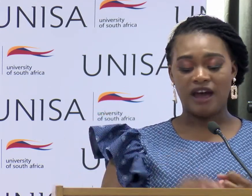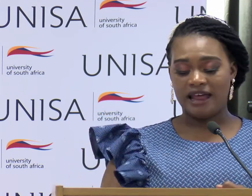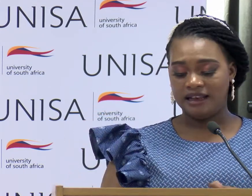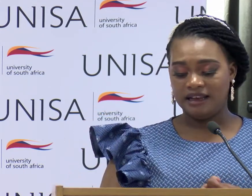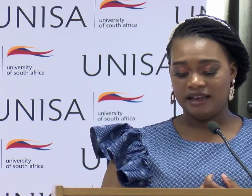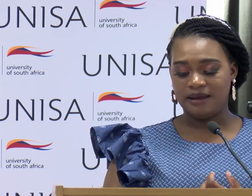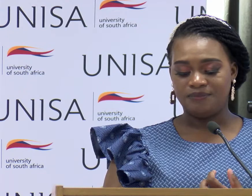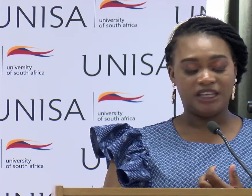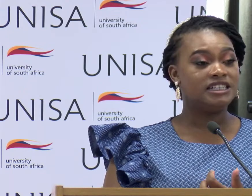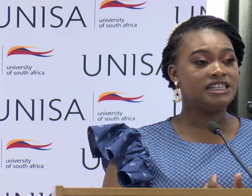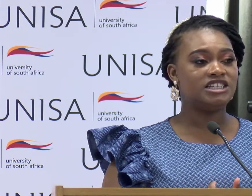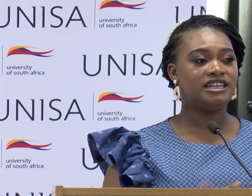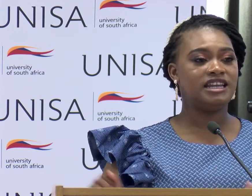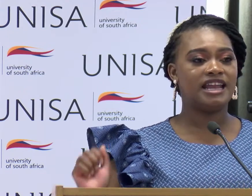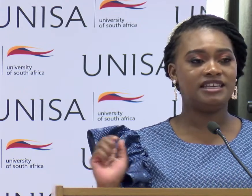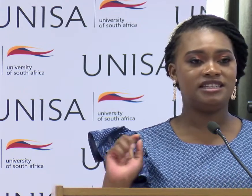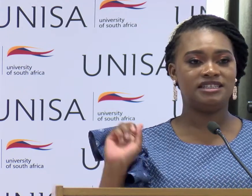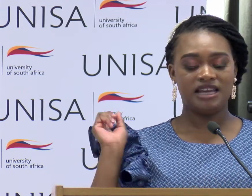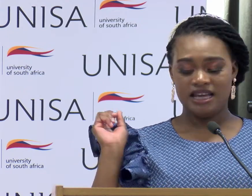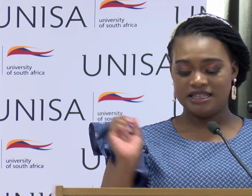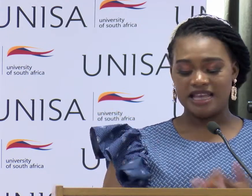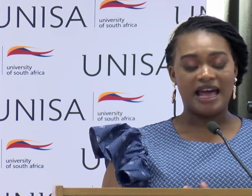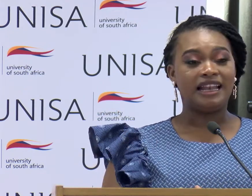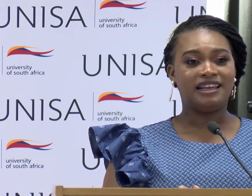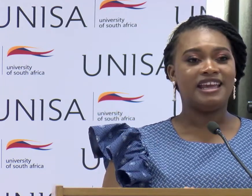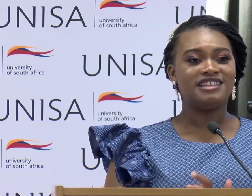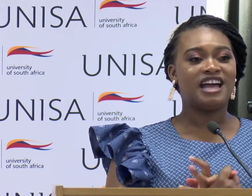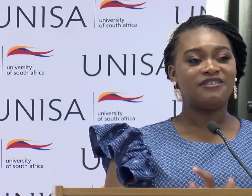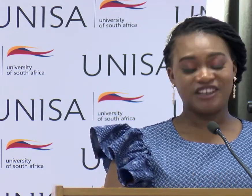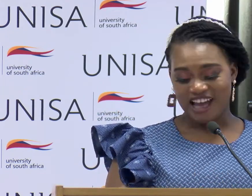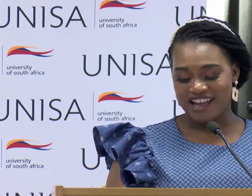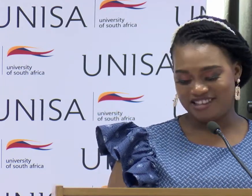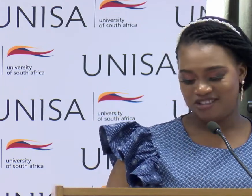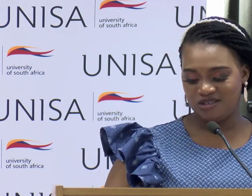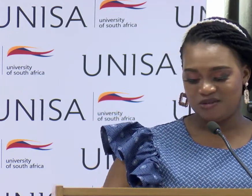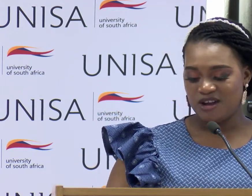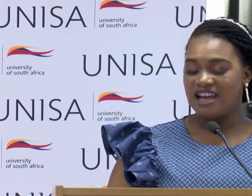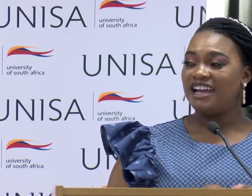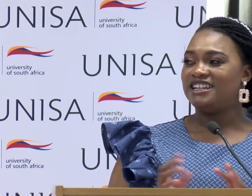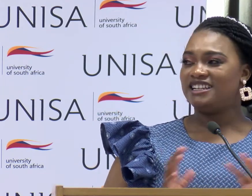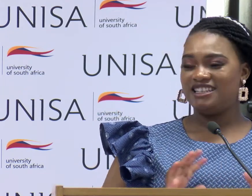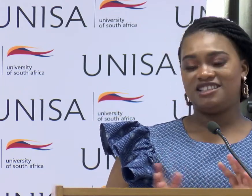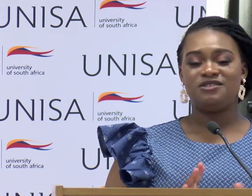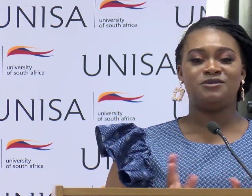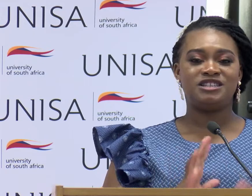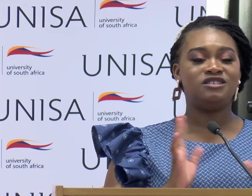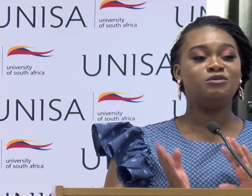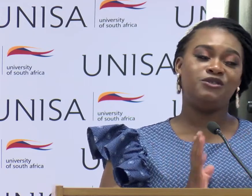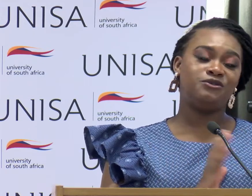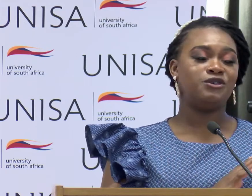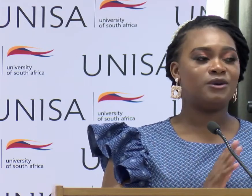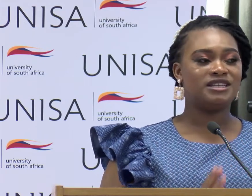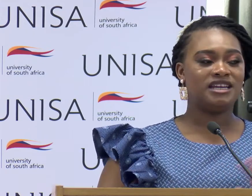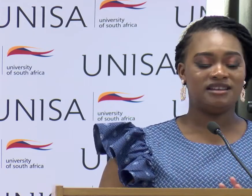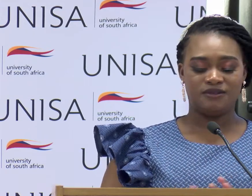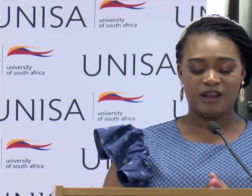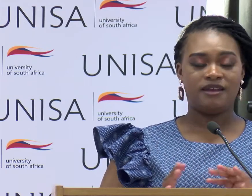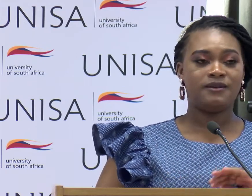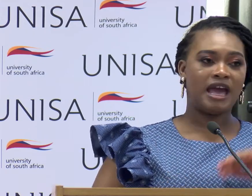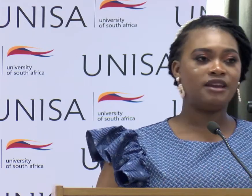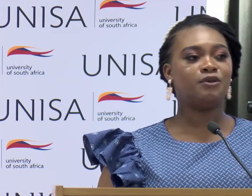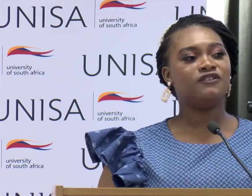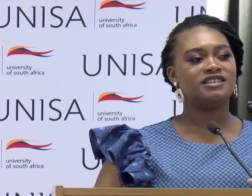did FAL, English, and then I did SAL as Afrikaans. So at least we're still moving forward,